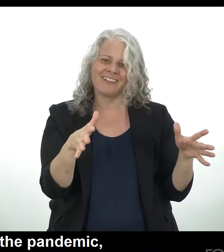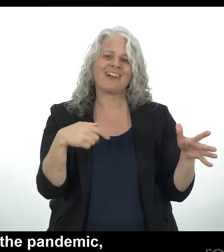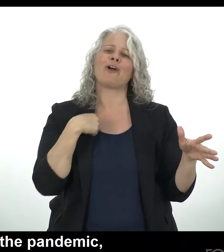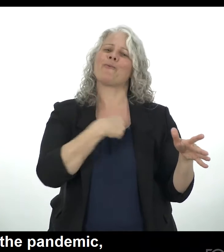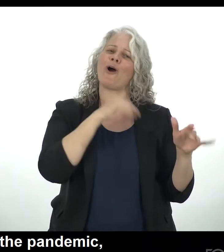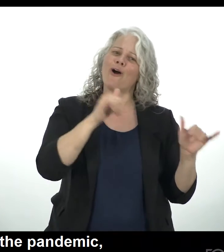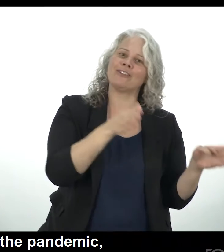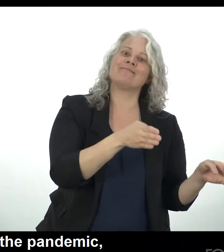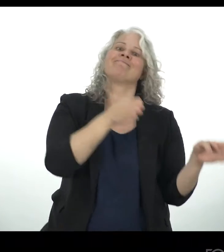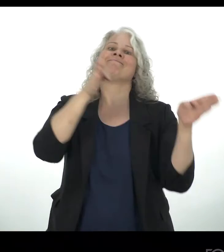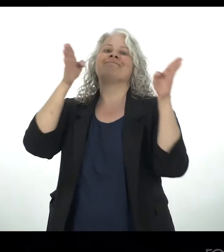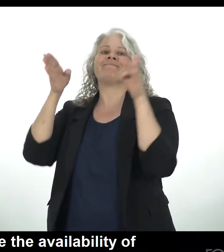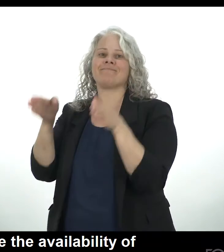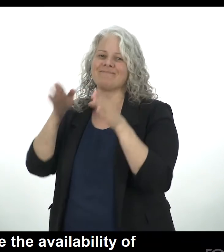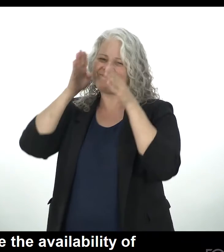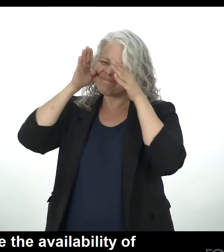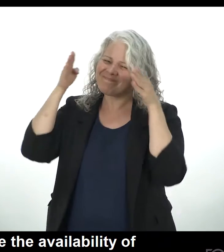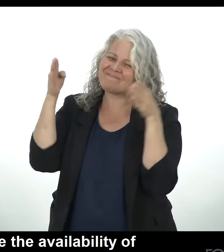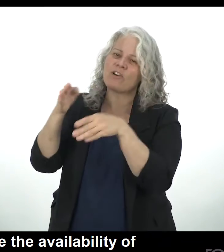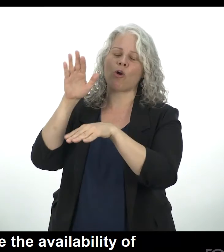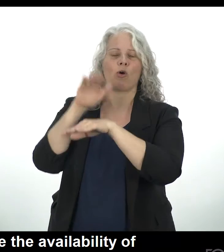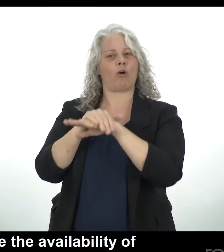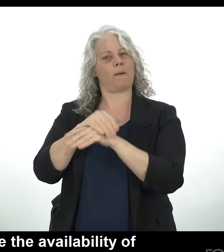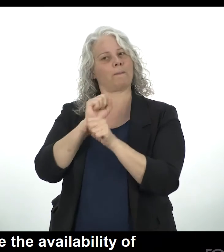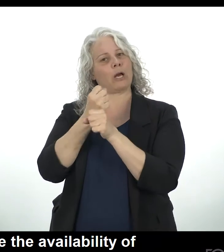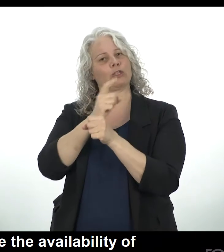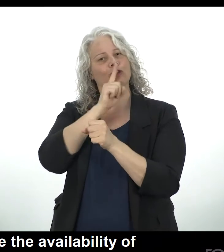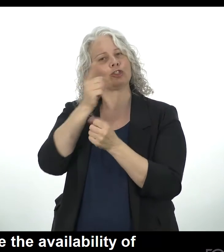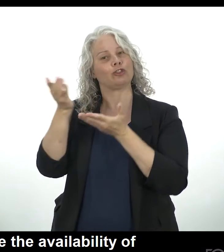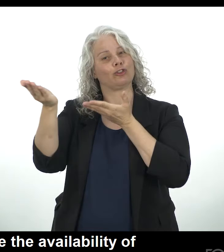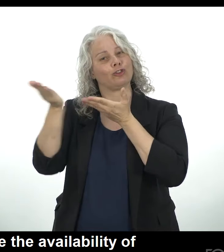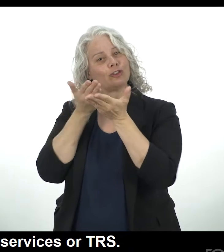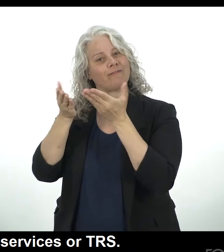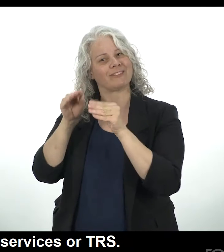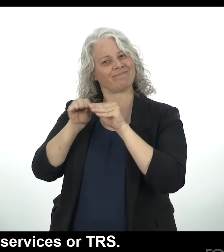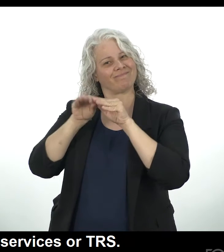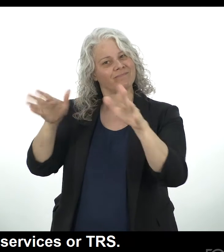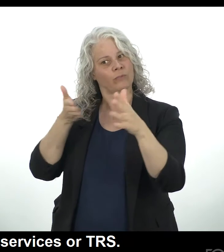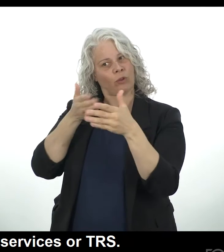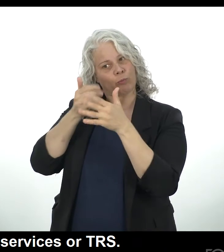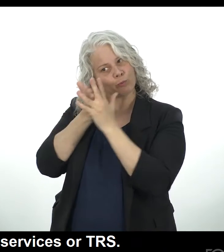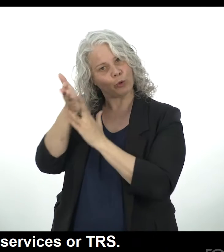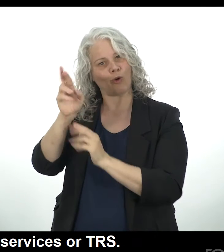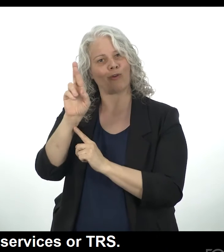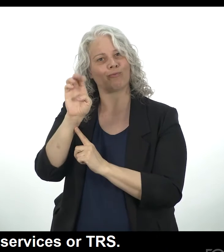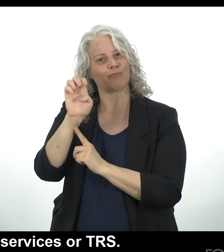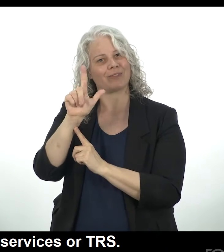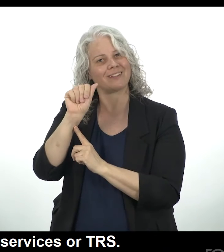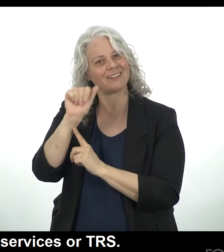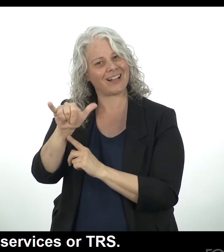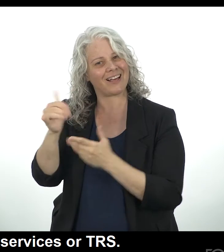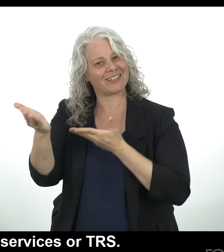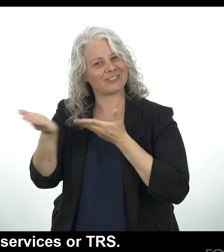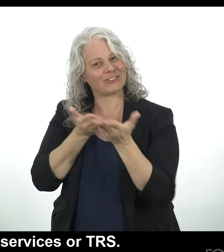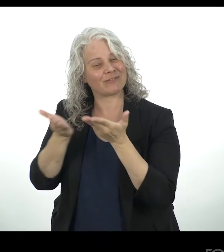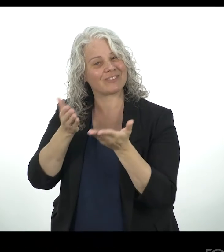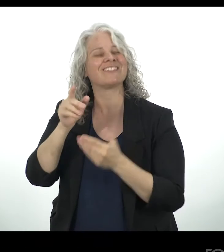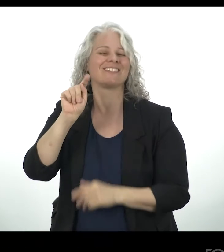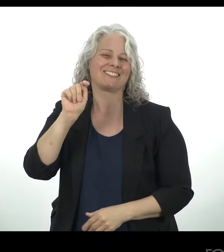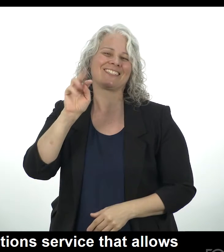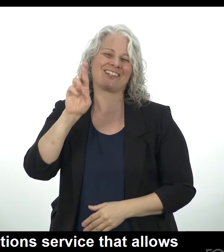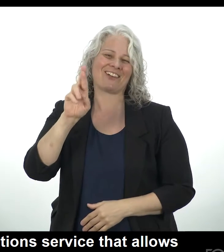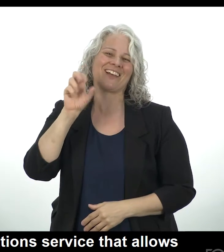to get beyond the pandemic, we're also working to ensure the availability of telecommunications relay services, or